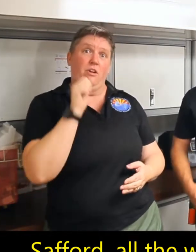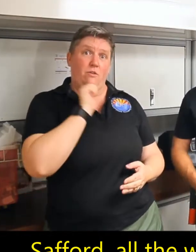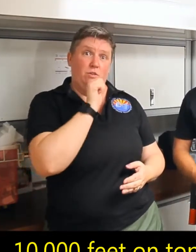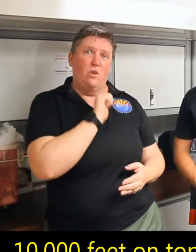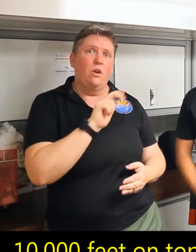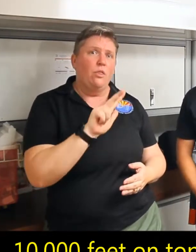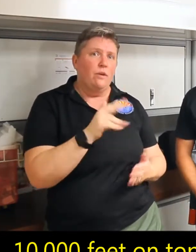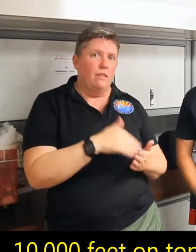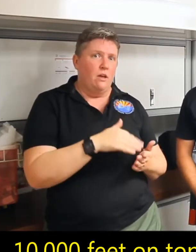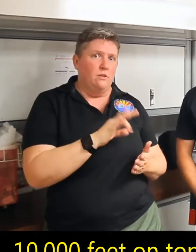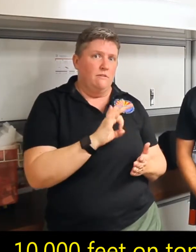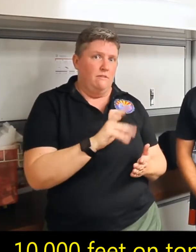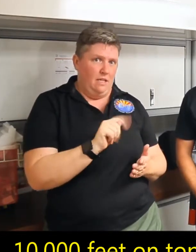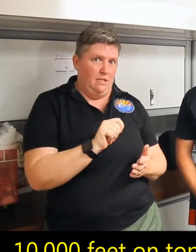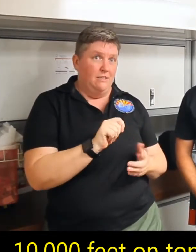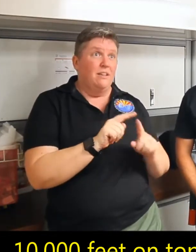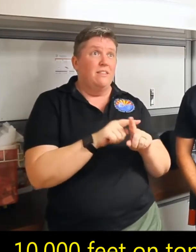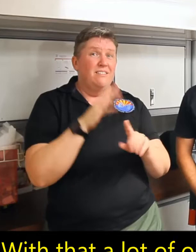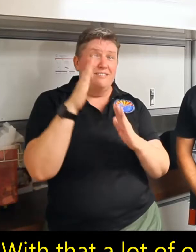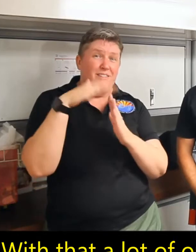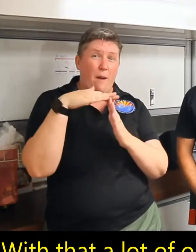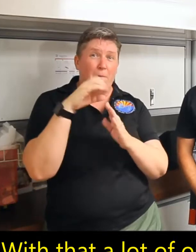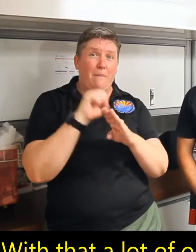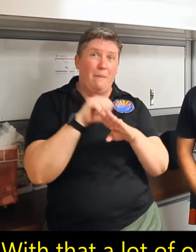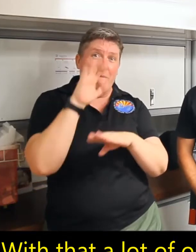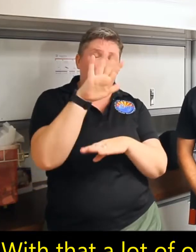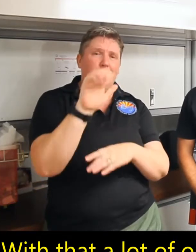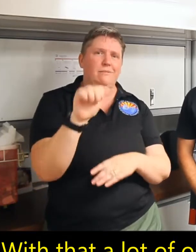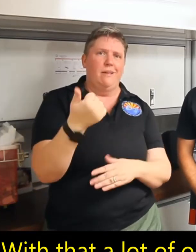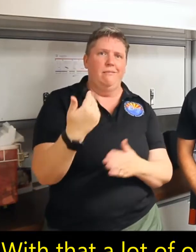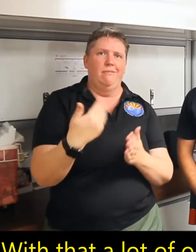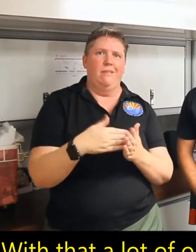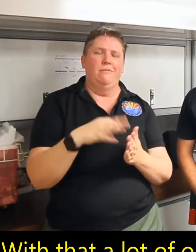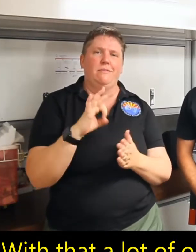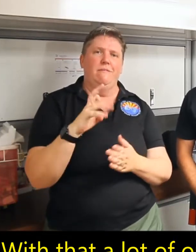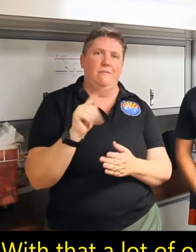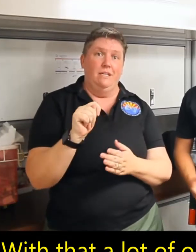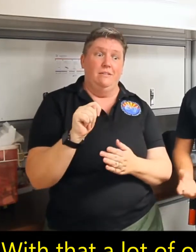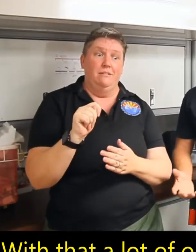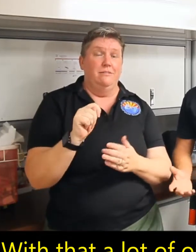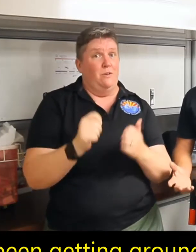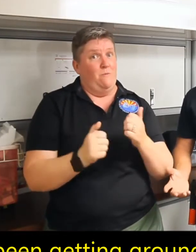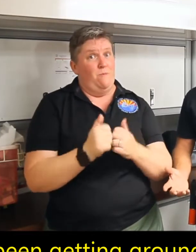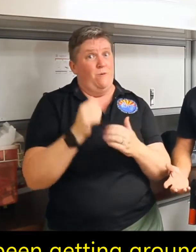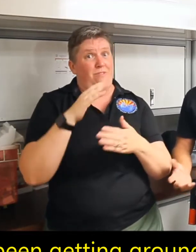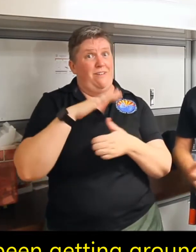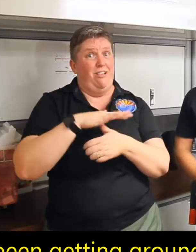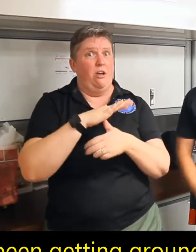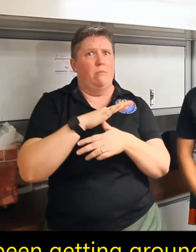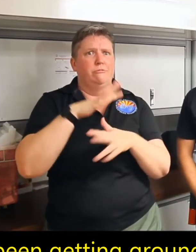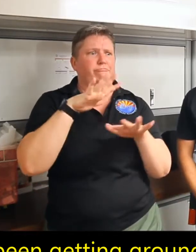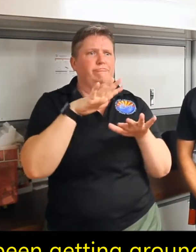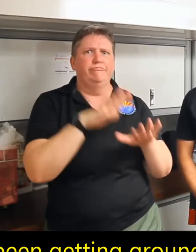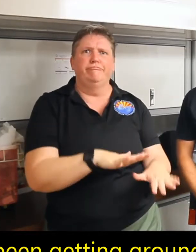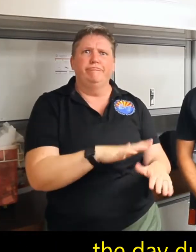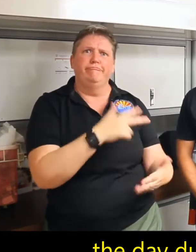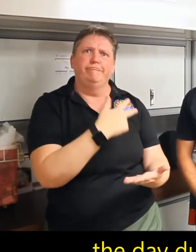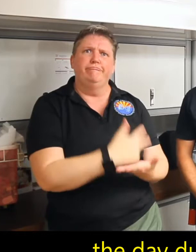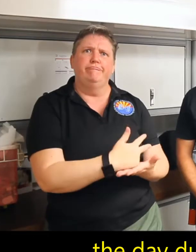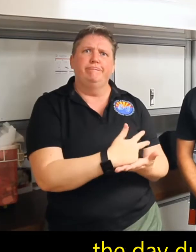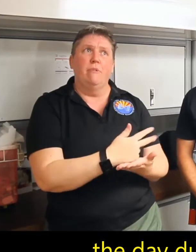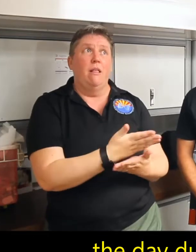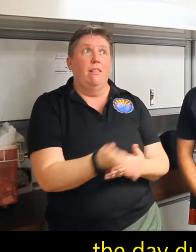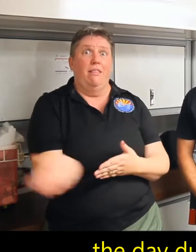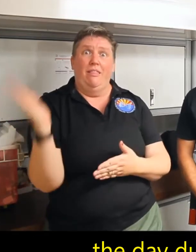way up to almost 10,000 feet on the top of the mountain. And with that, a lot of our helicopters have been getting grounded in the middle of the